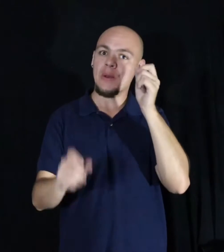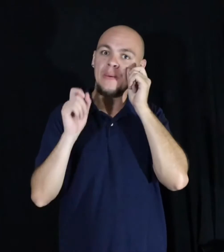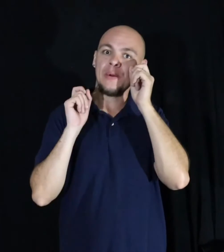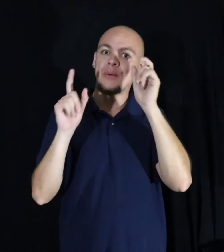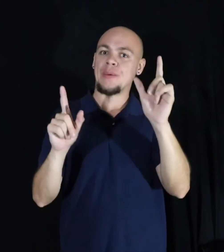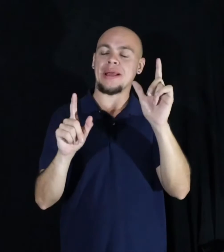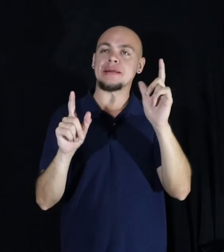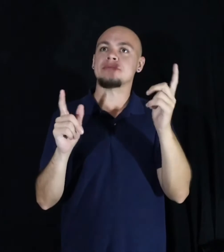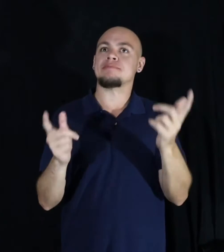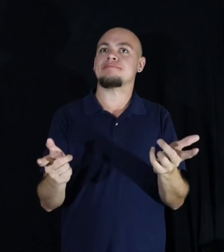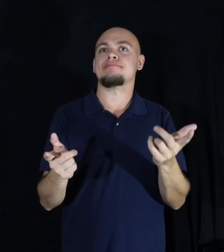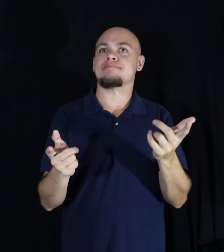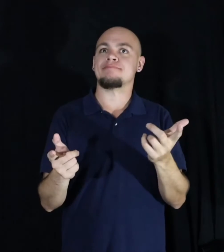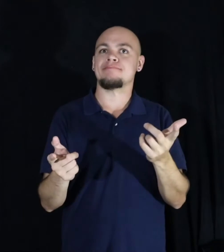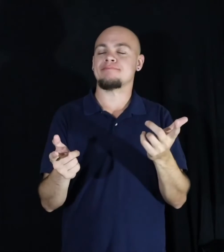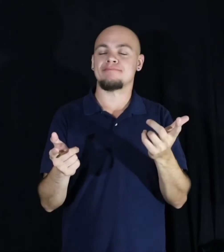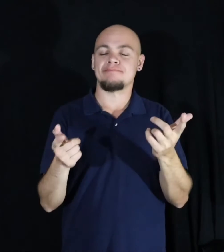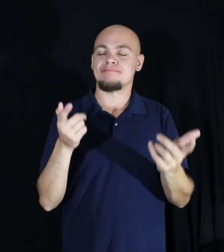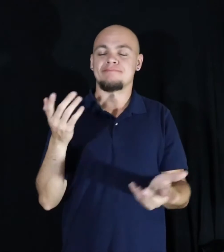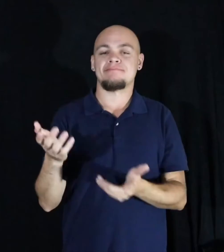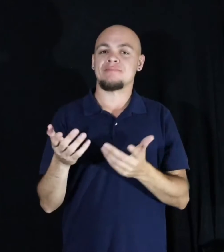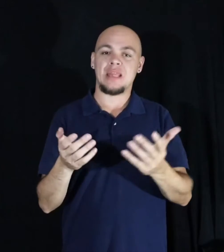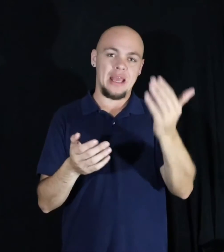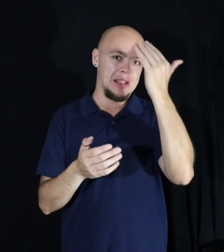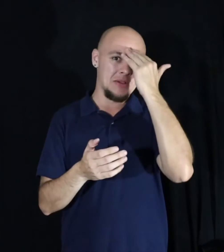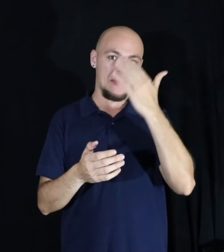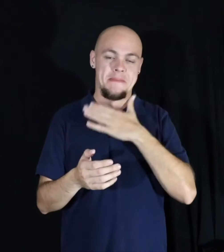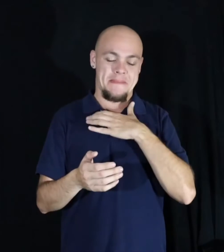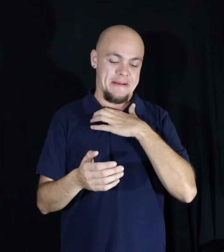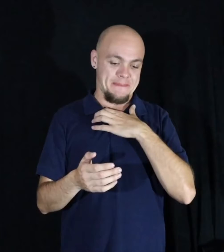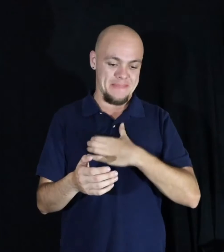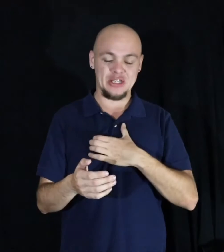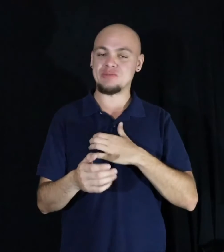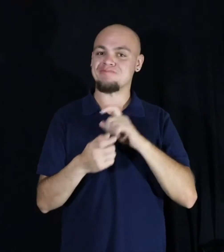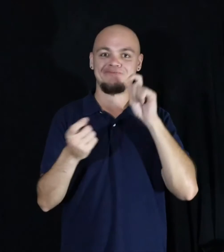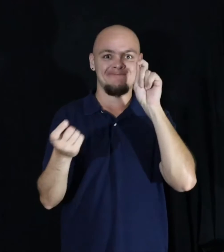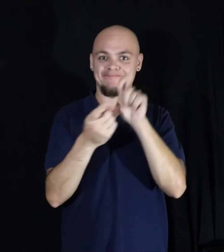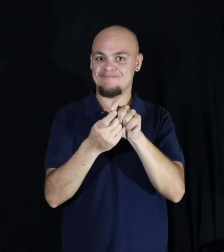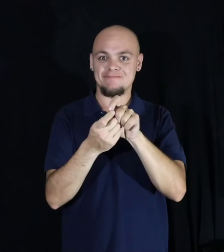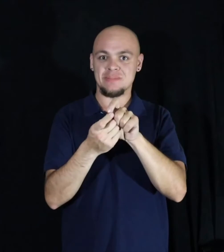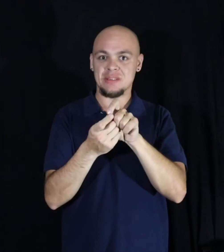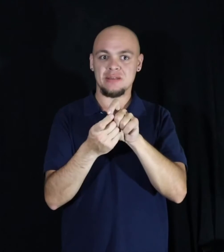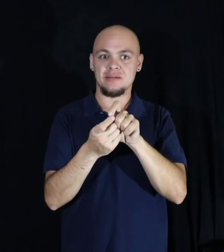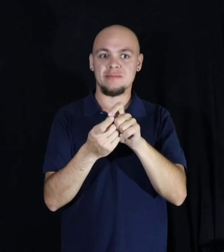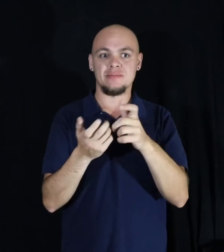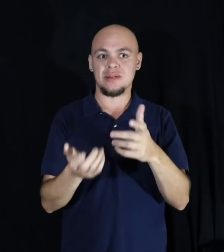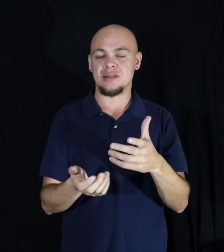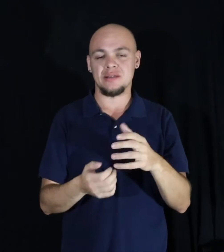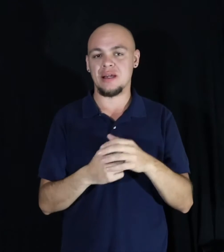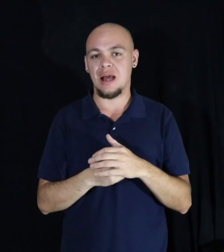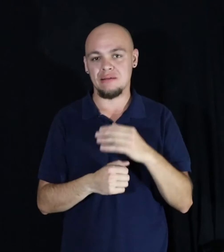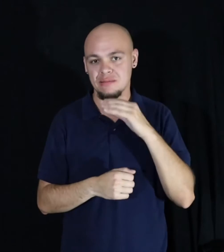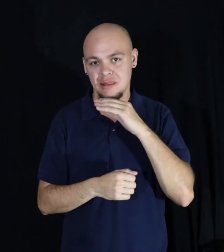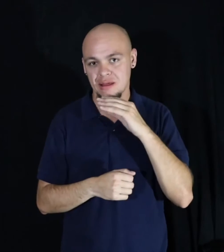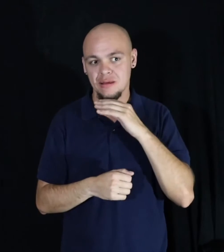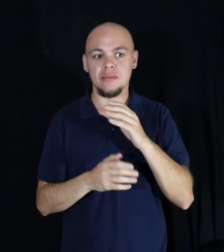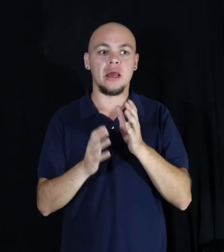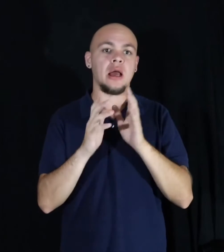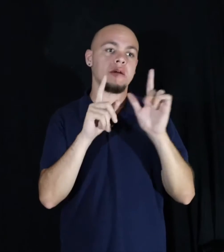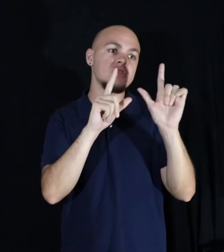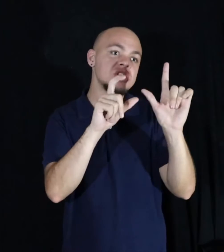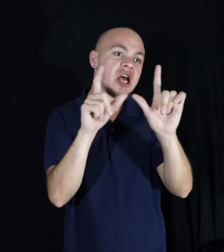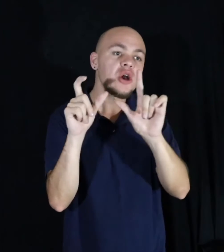day with an epiphany of sorts and know what my passion was. Even though it was lying right in front of me, basically, I pursued